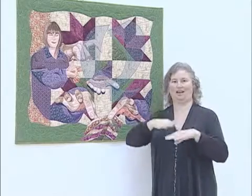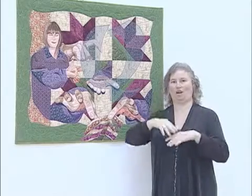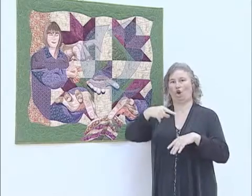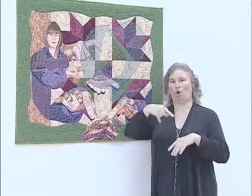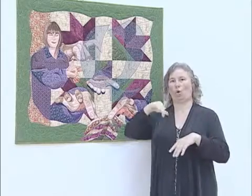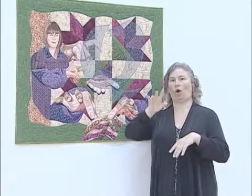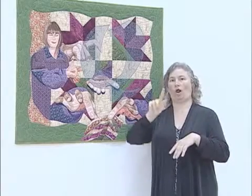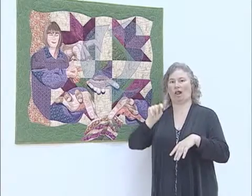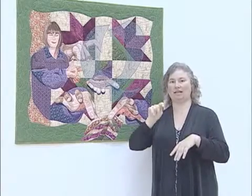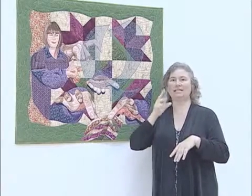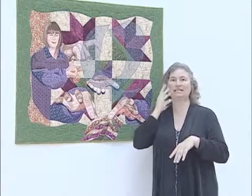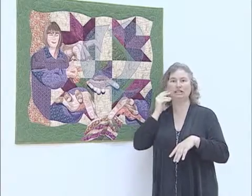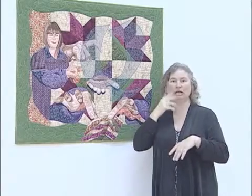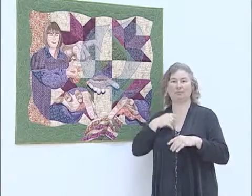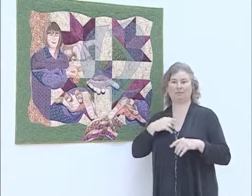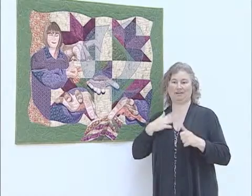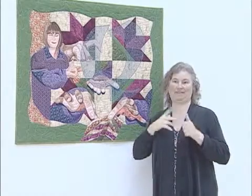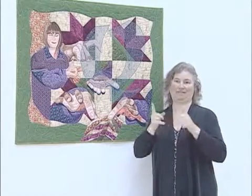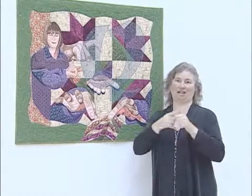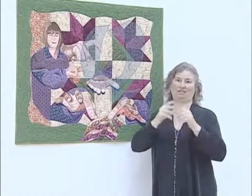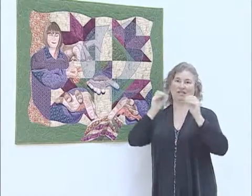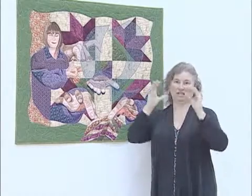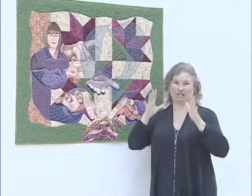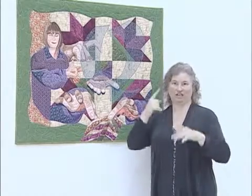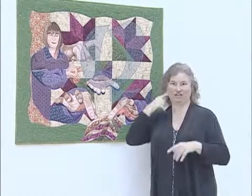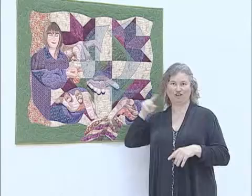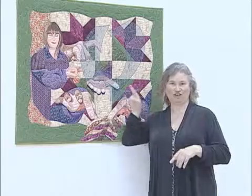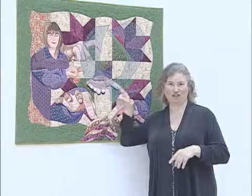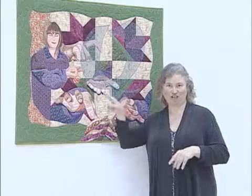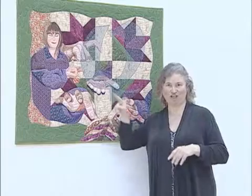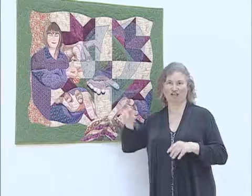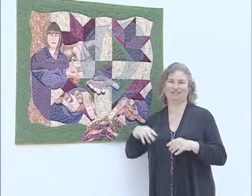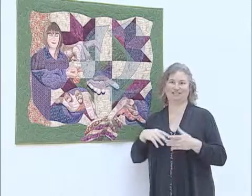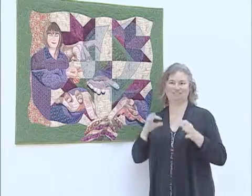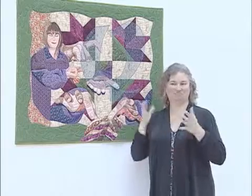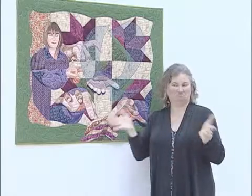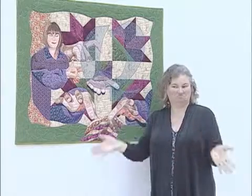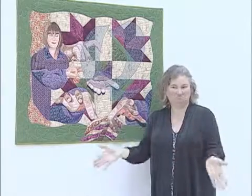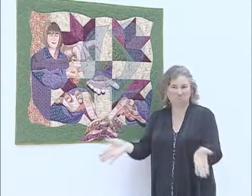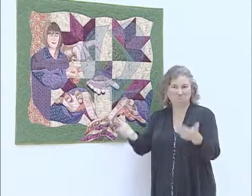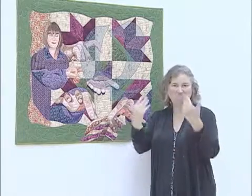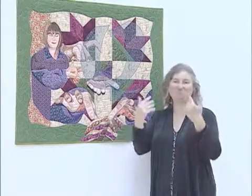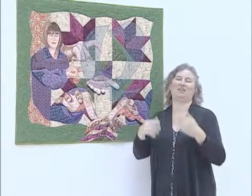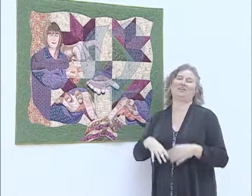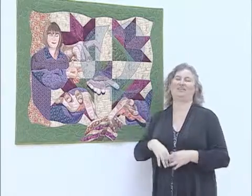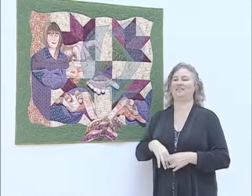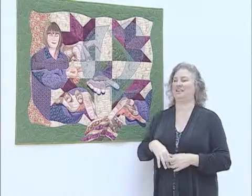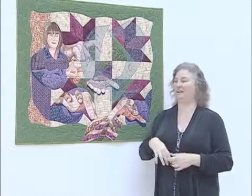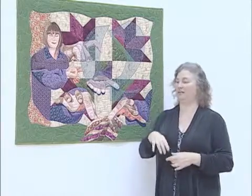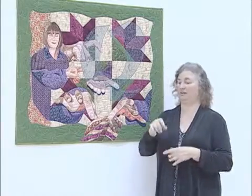So my friend decided to tell me about her quilting experiences because I was her first quilting teacher.